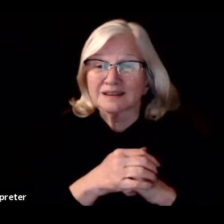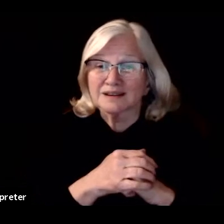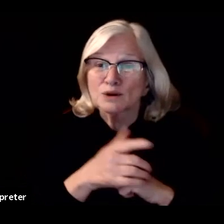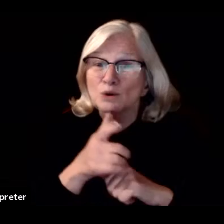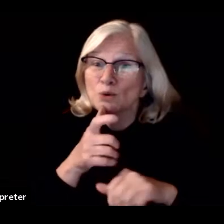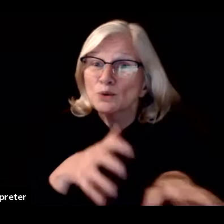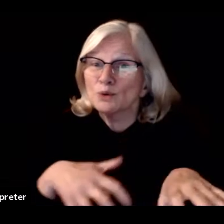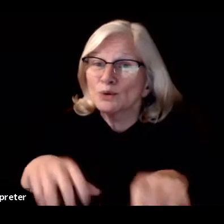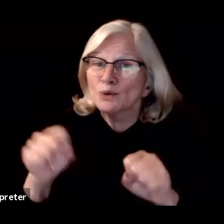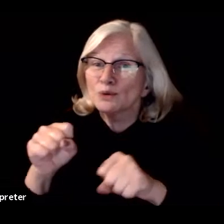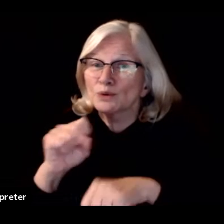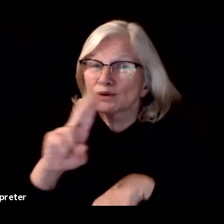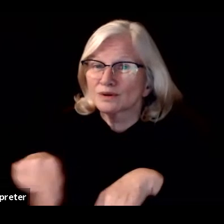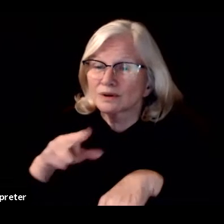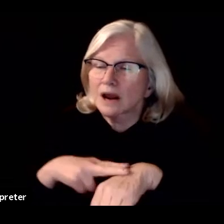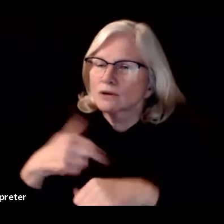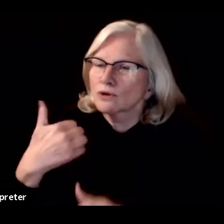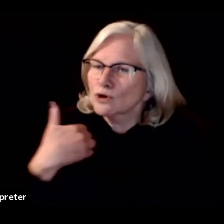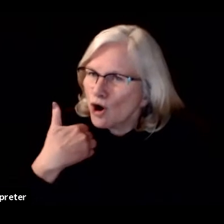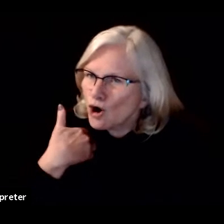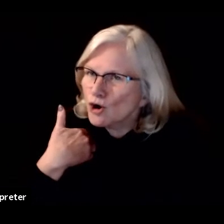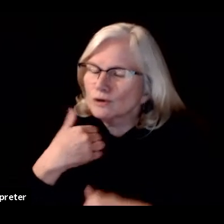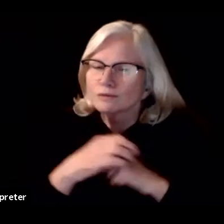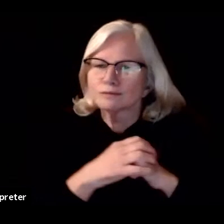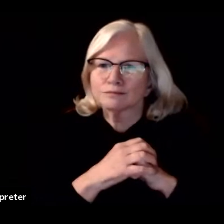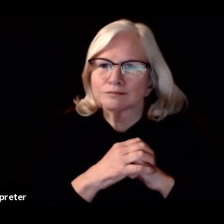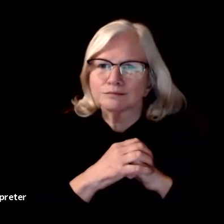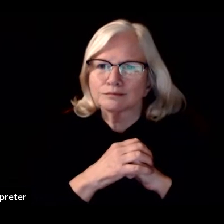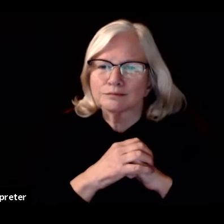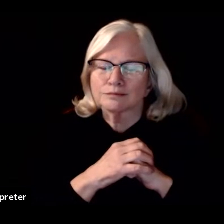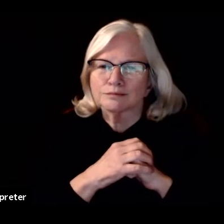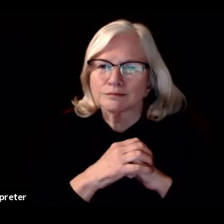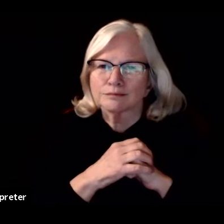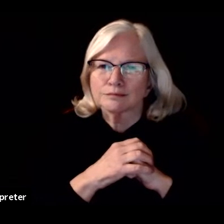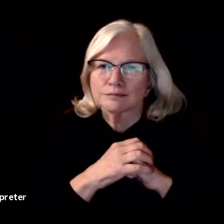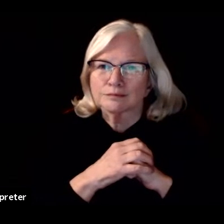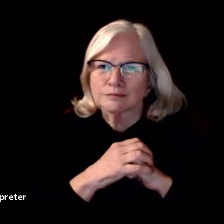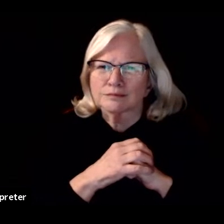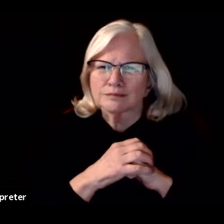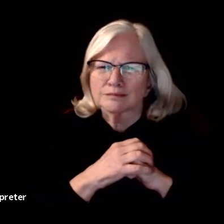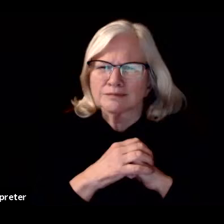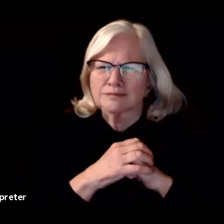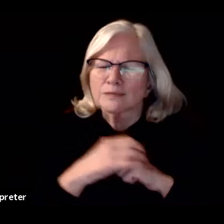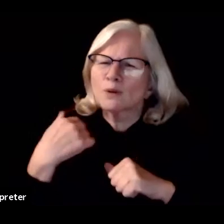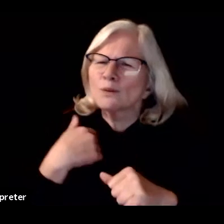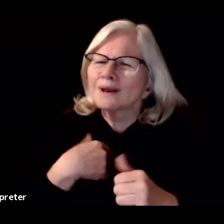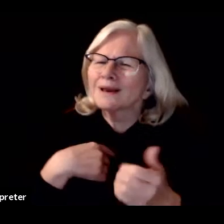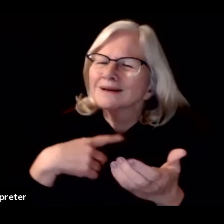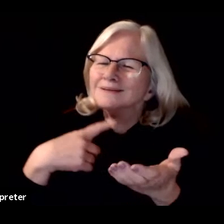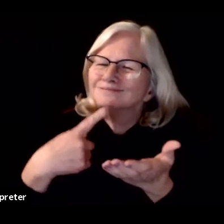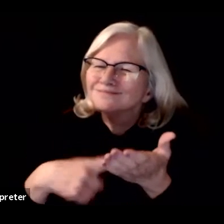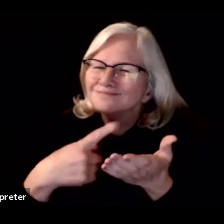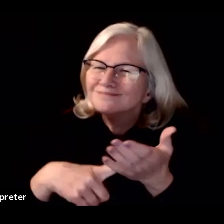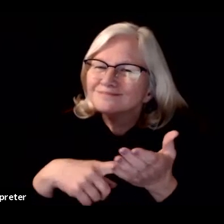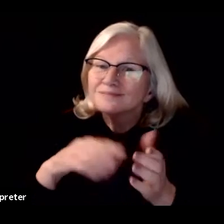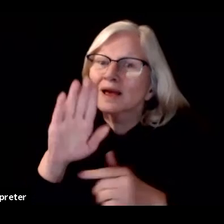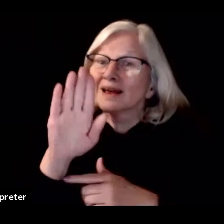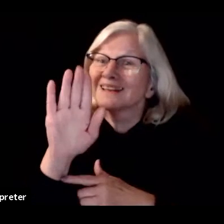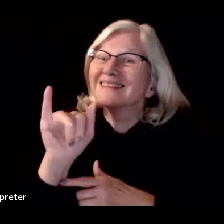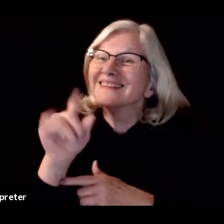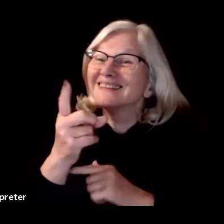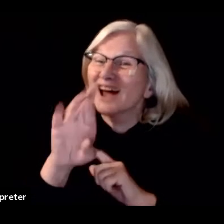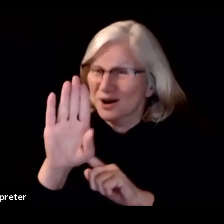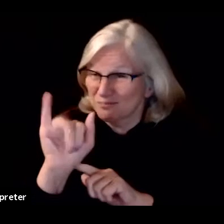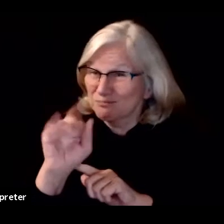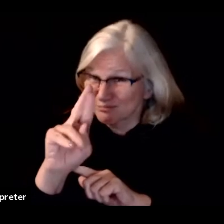talked a lot about Dr. Birx's last visit to Minnesota. She was here just a couple of weeks ago, and she